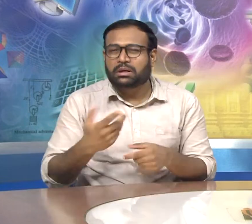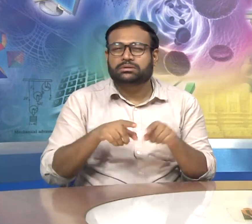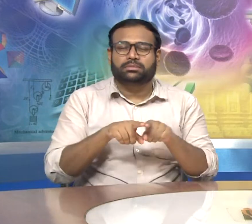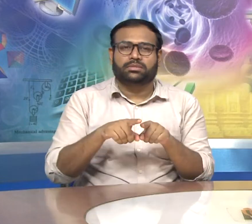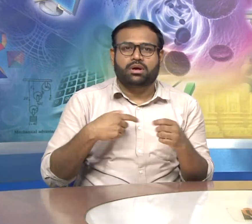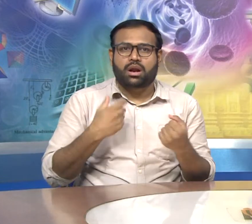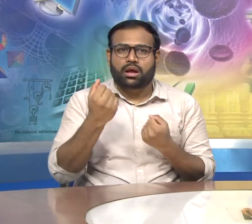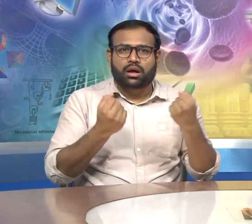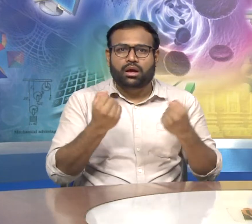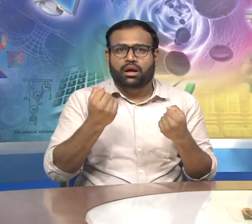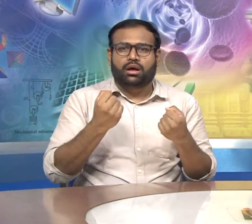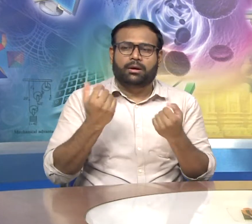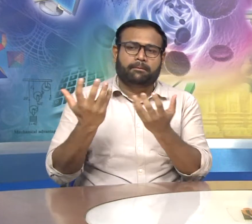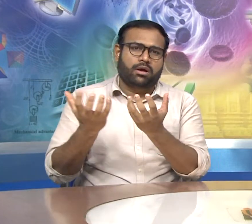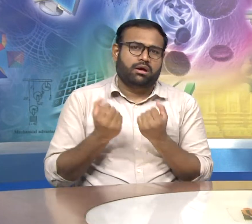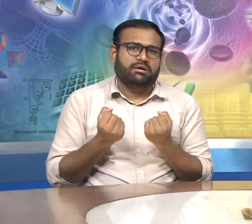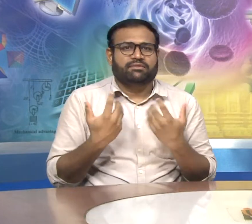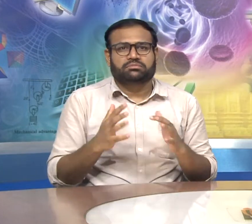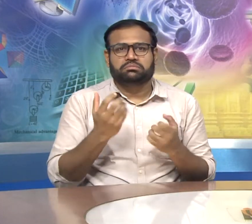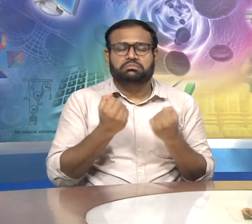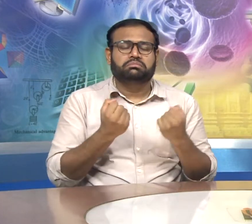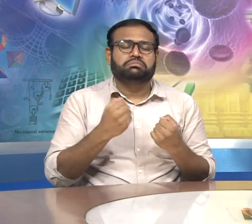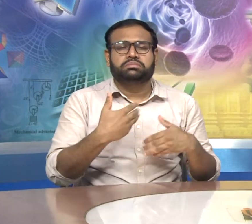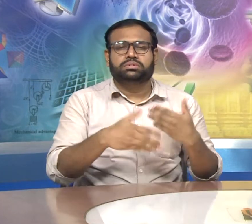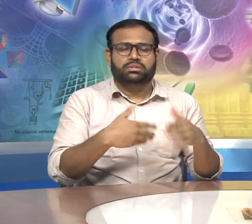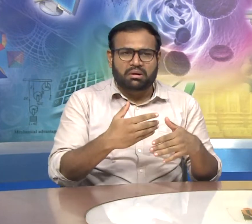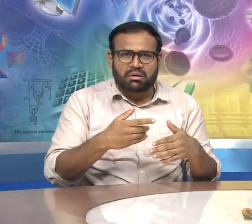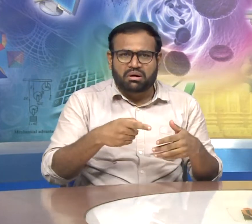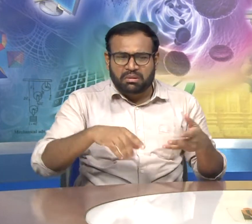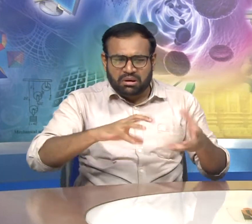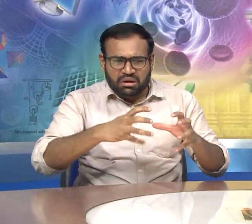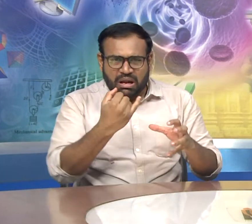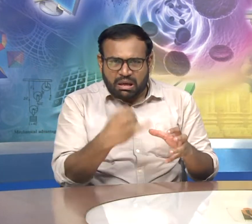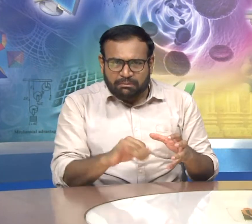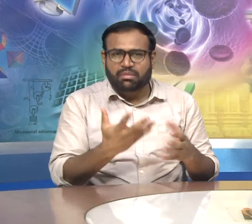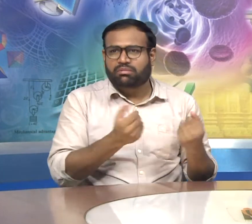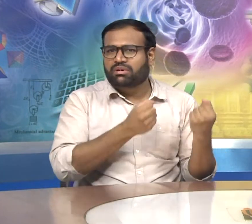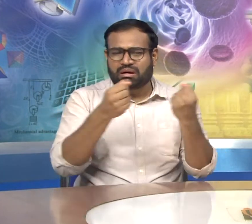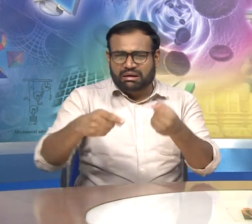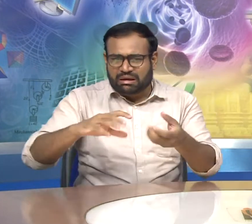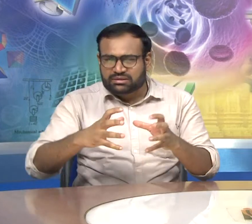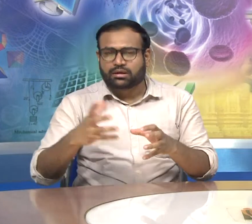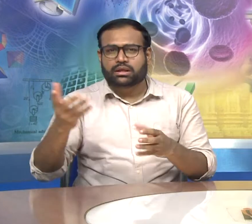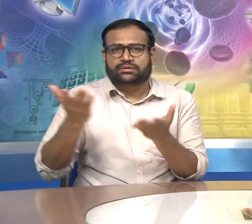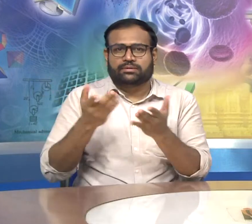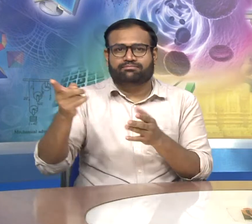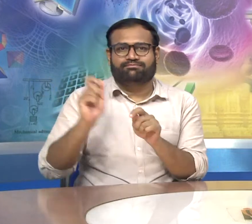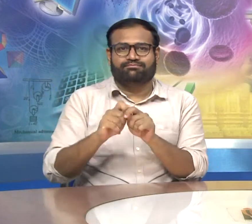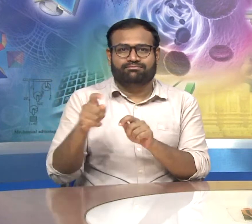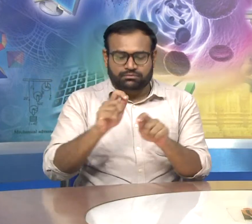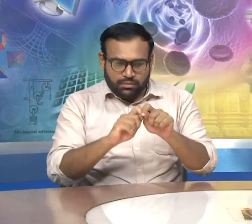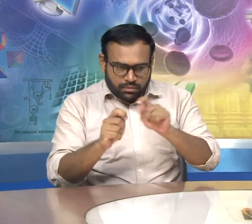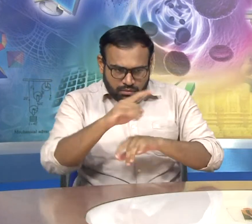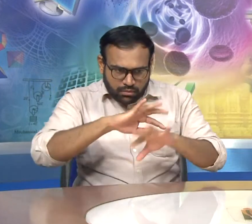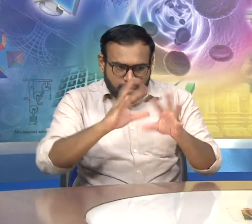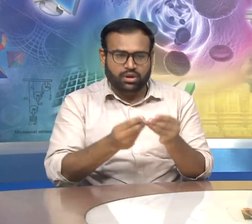So if your car damaged or something happened to your car, you go to the garage